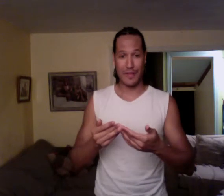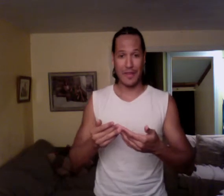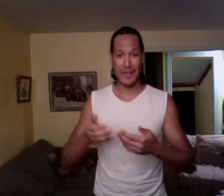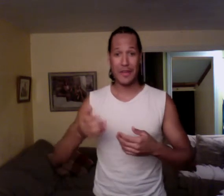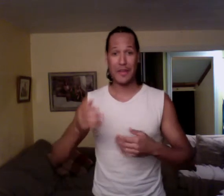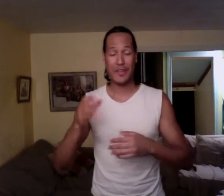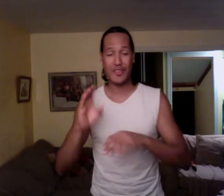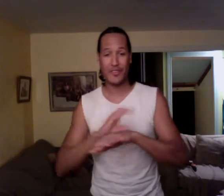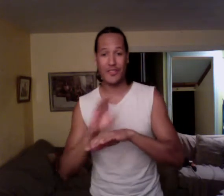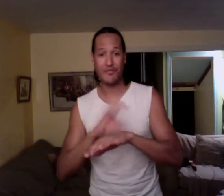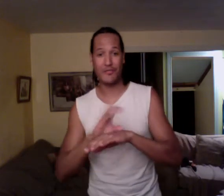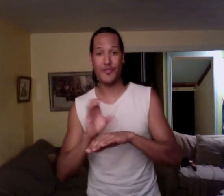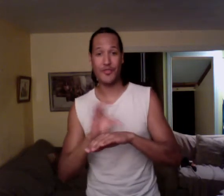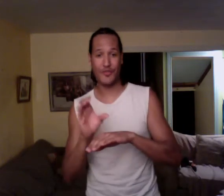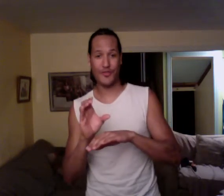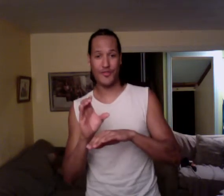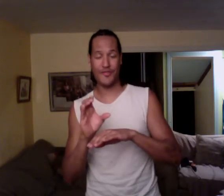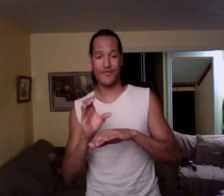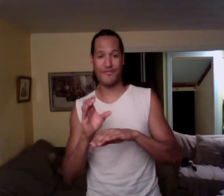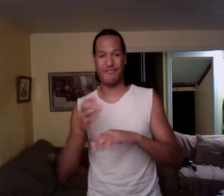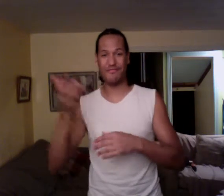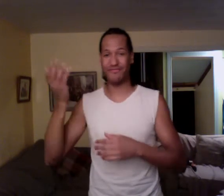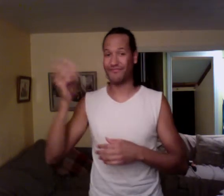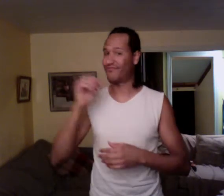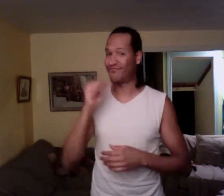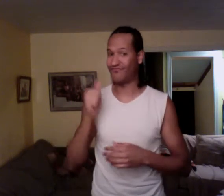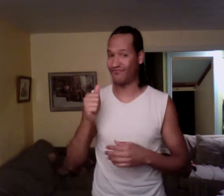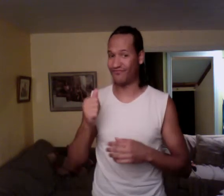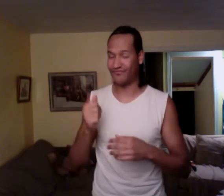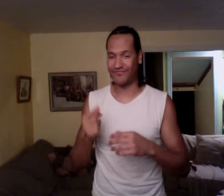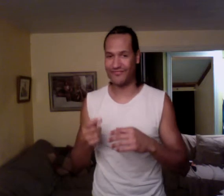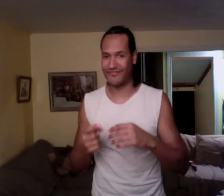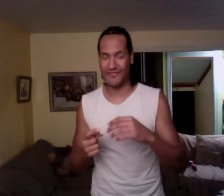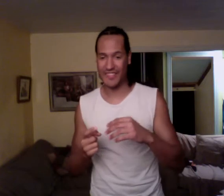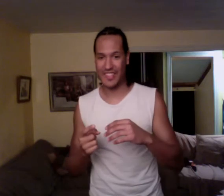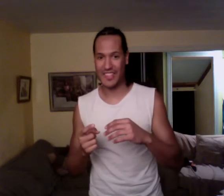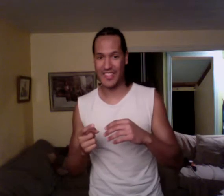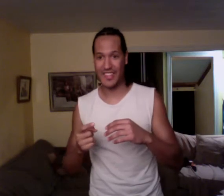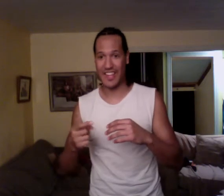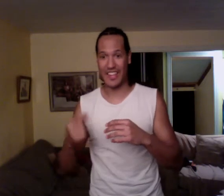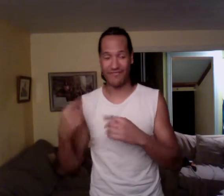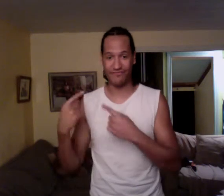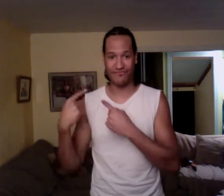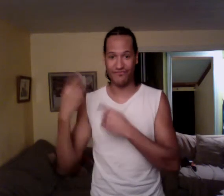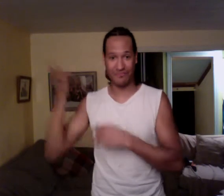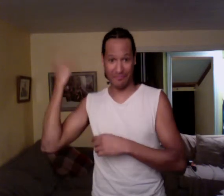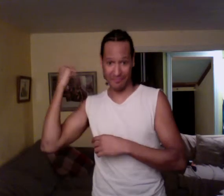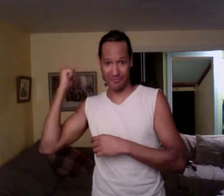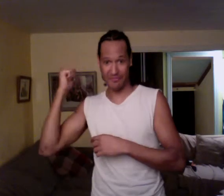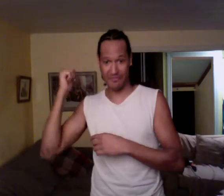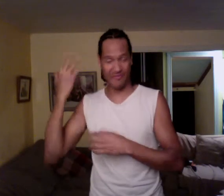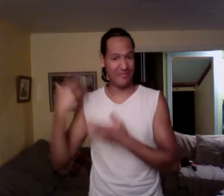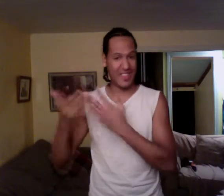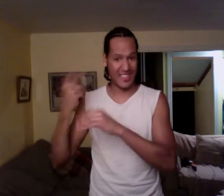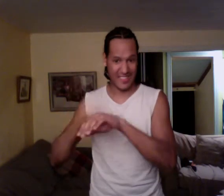computers, that actually all had to be figured out by hand. You can imagine how much time that would have taken for